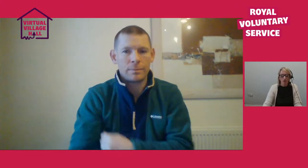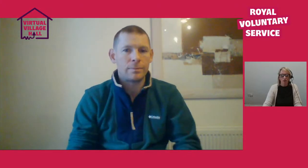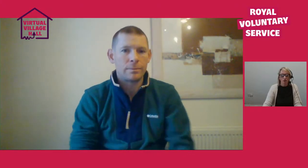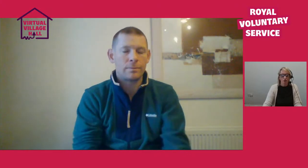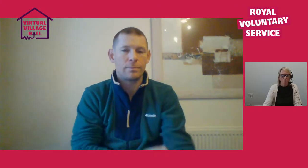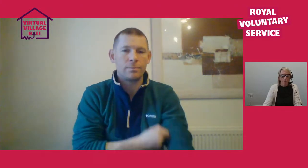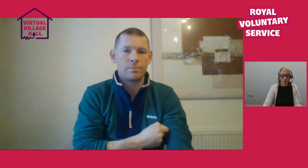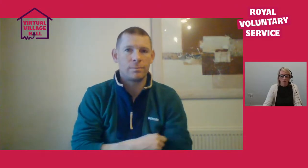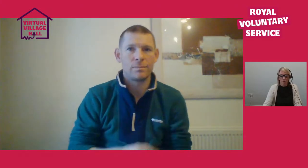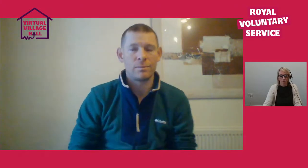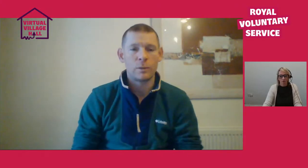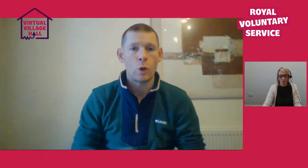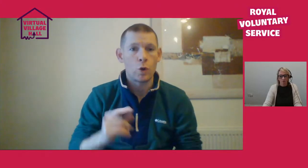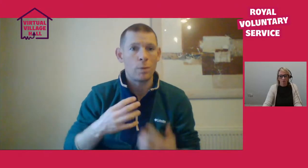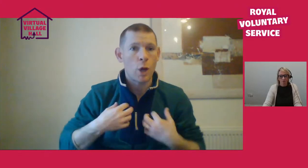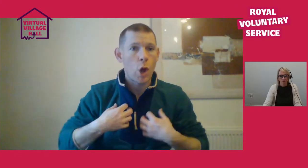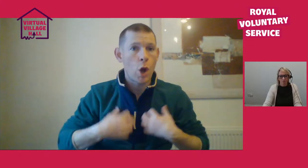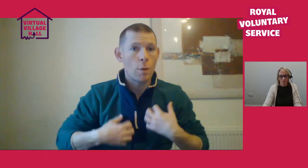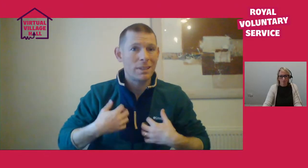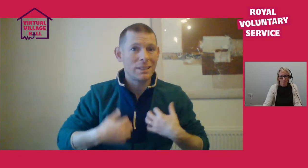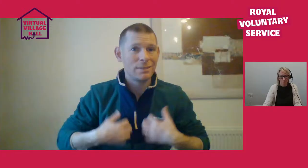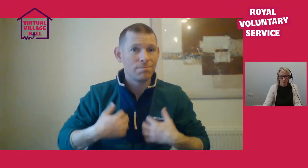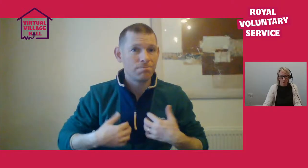please do let me know.